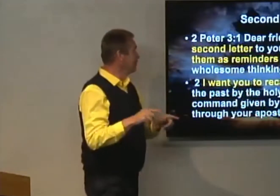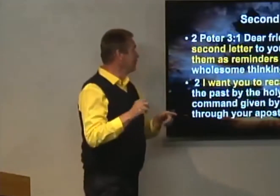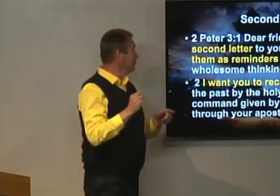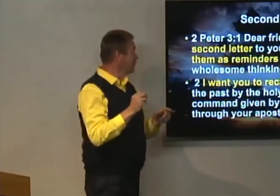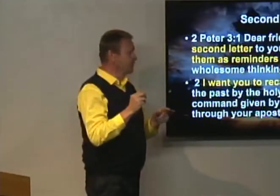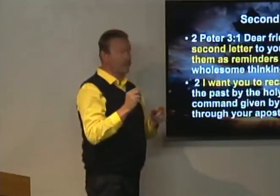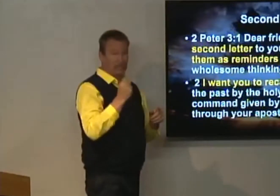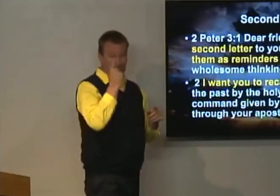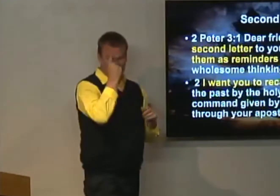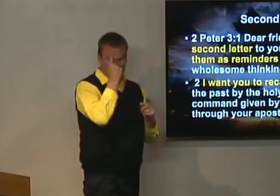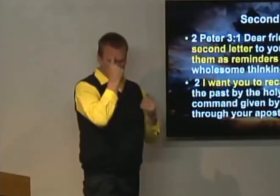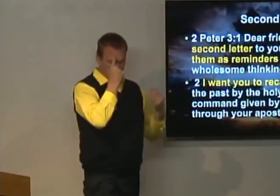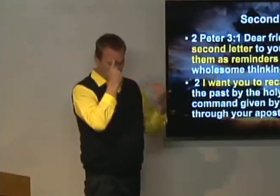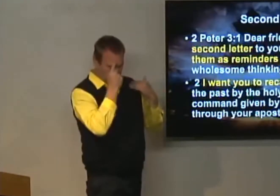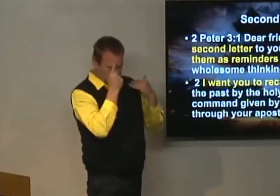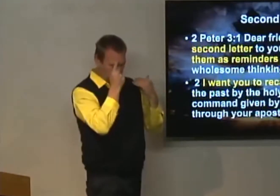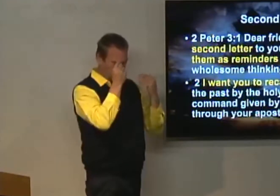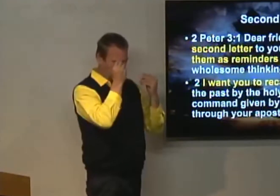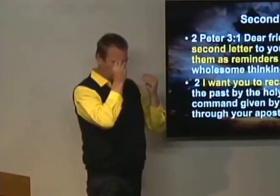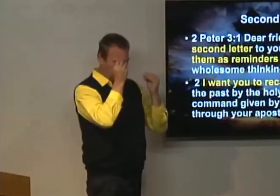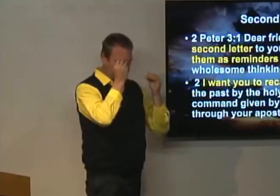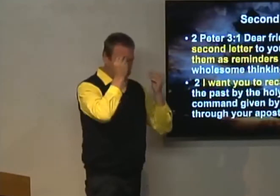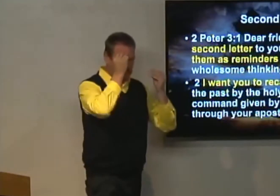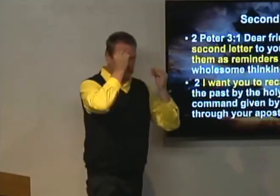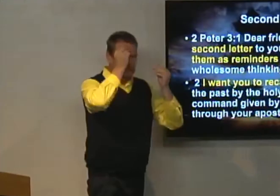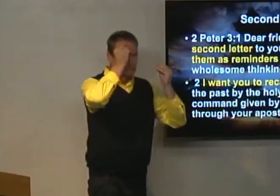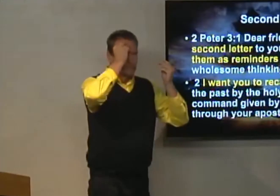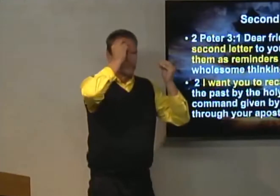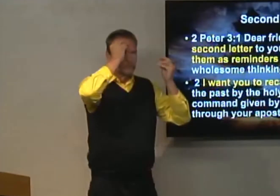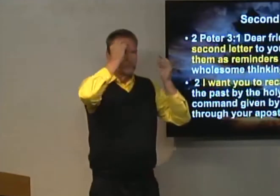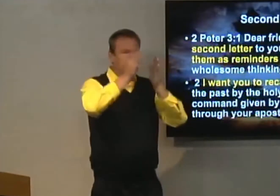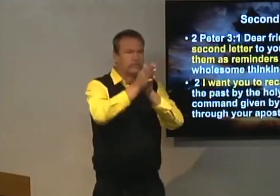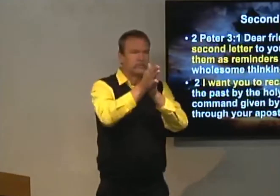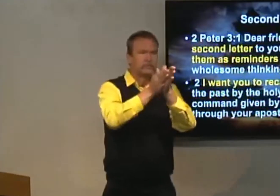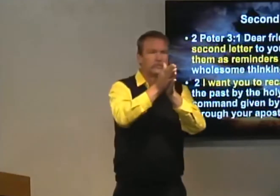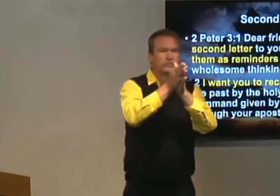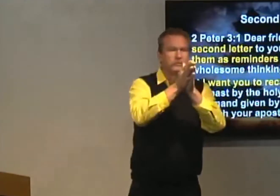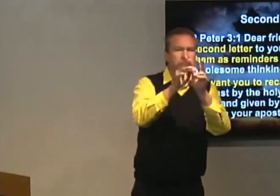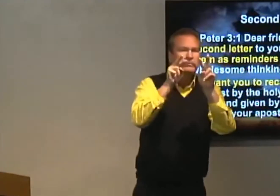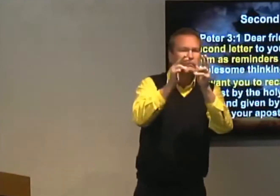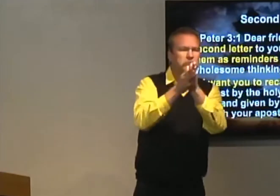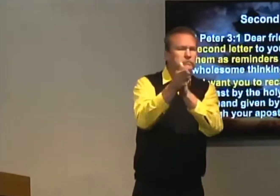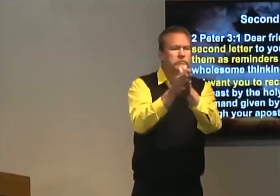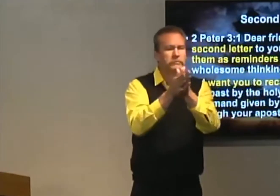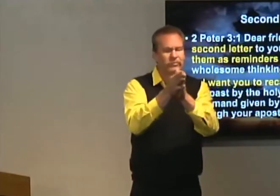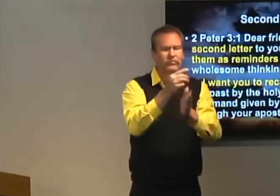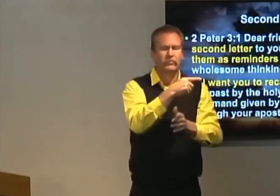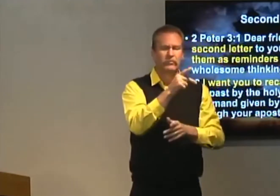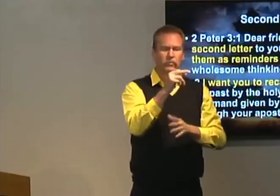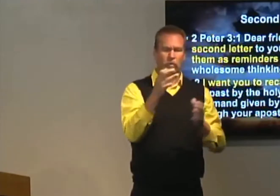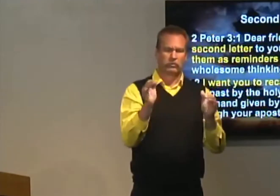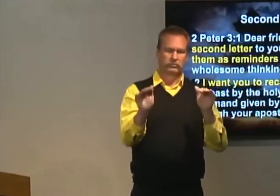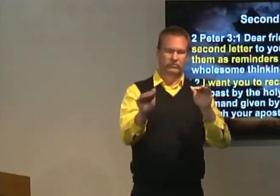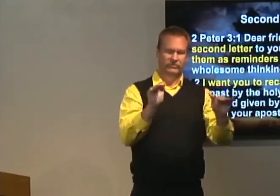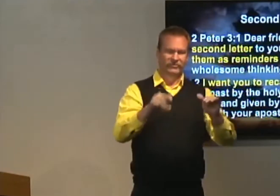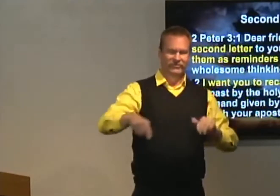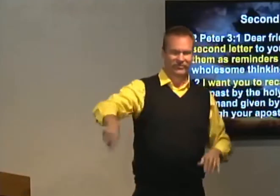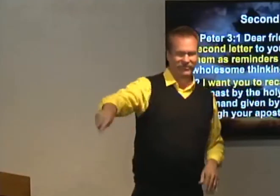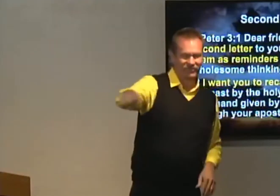that lukewarm, apathetic state. But, you know, when we get that reminder, we should start thinking. We should start looking ahead and be